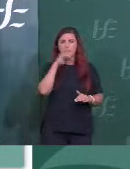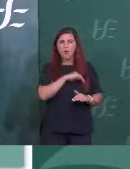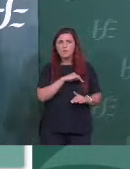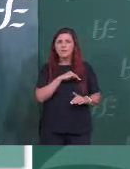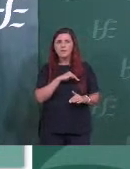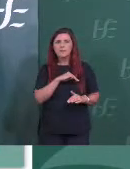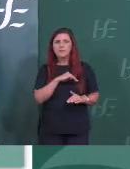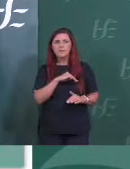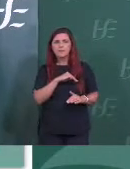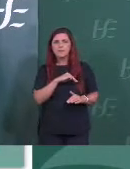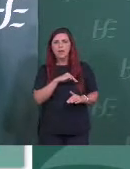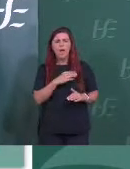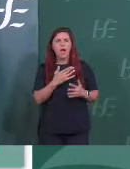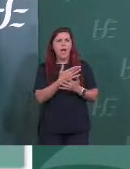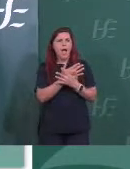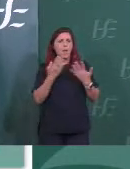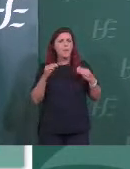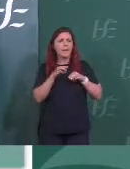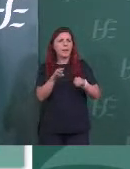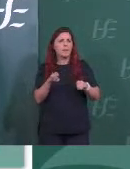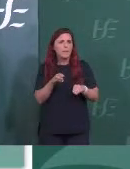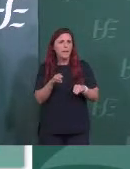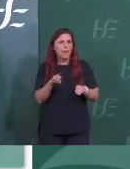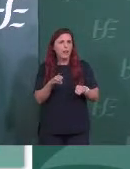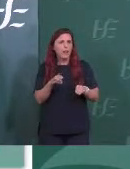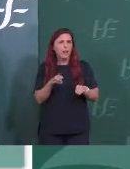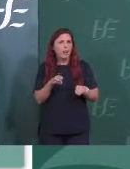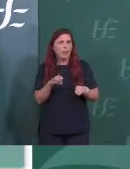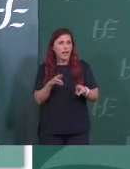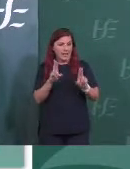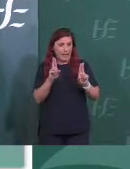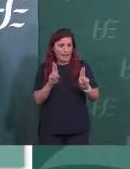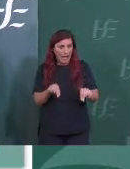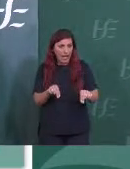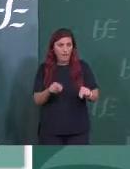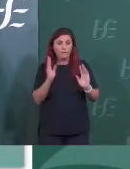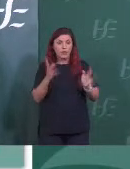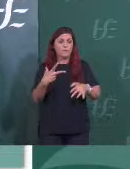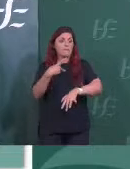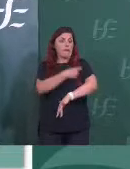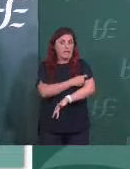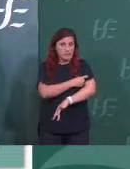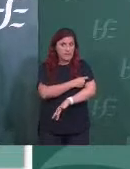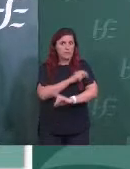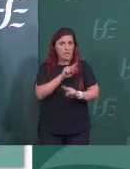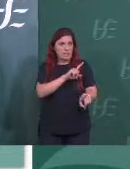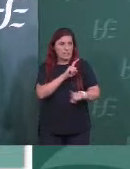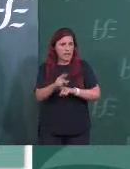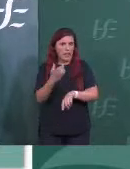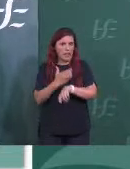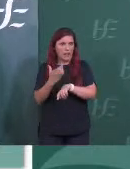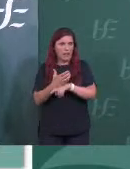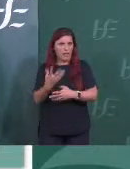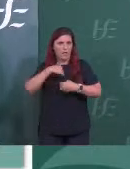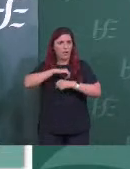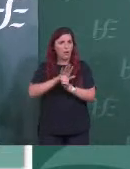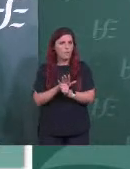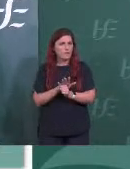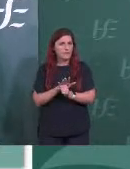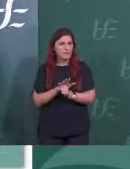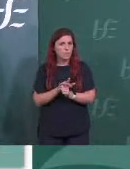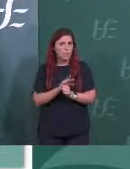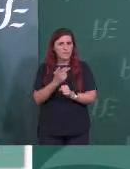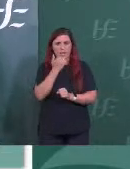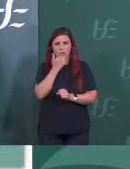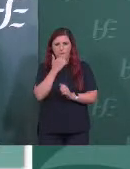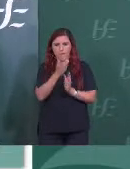proportion of the vaccinated population can catch COVID. And the truth is, we know that the vaccines that we use are